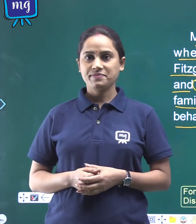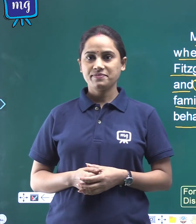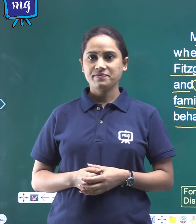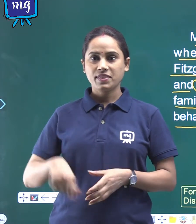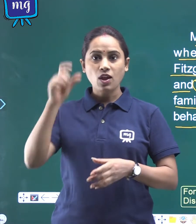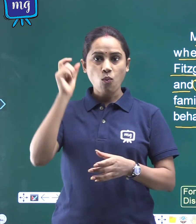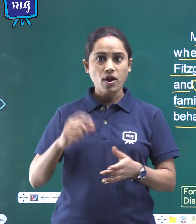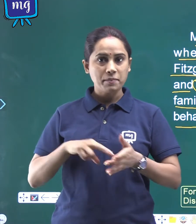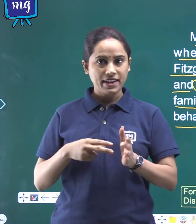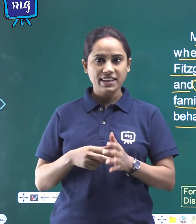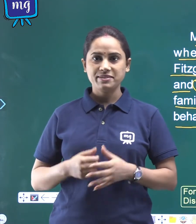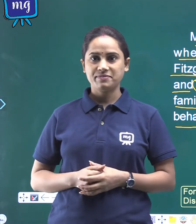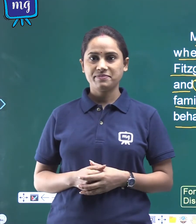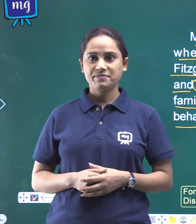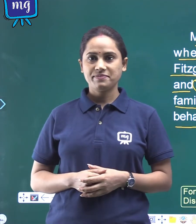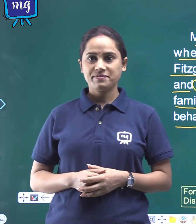Word meaning: